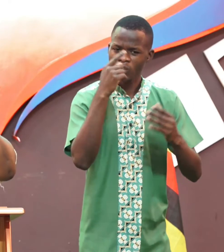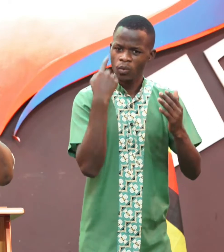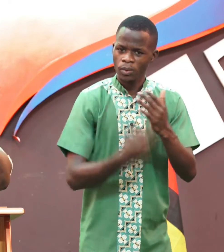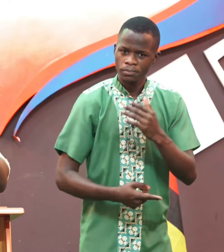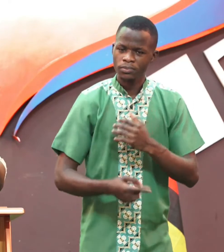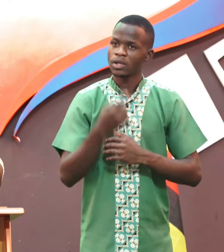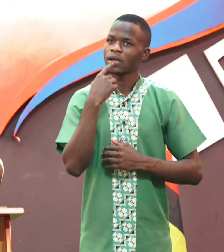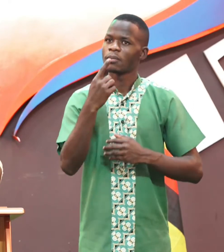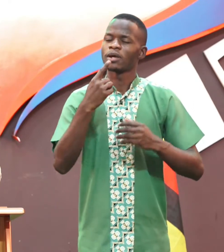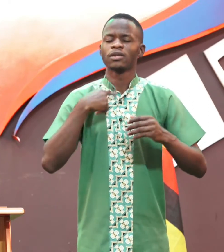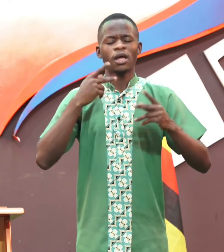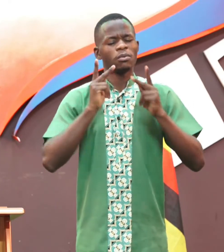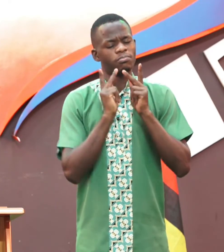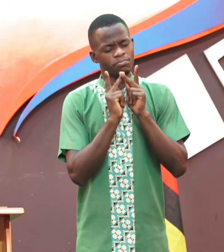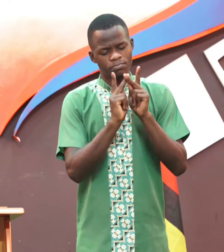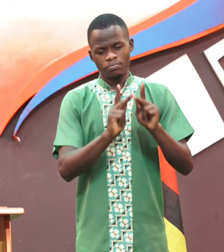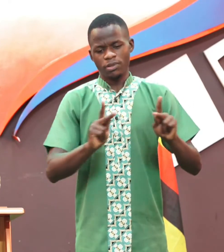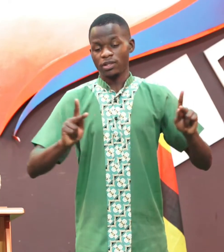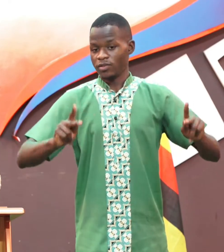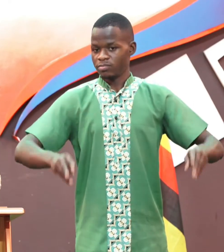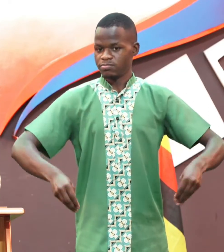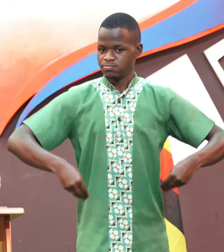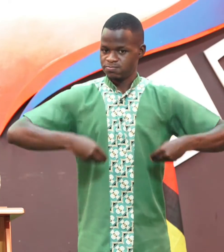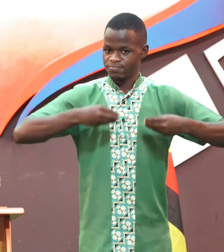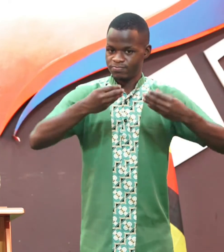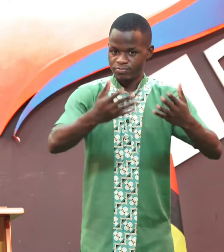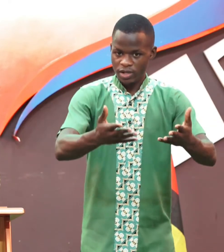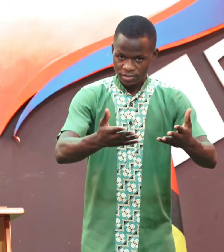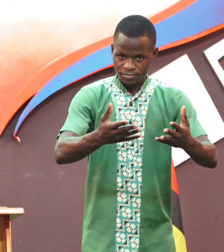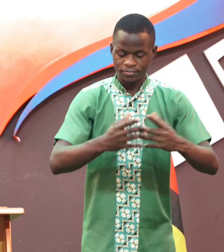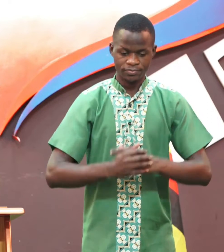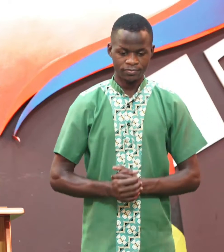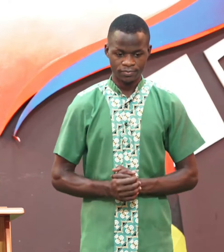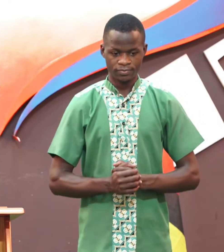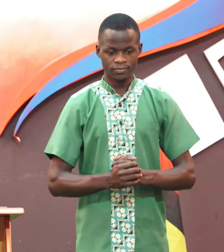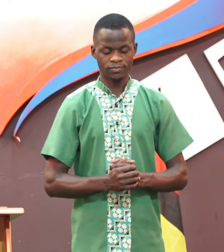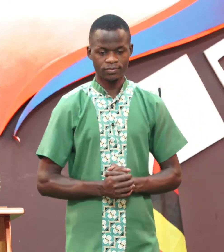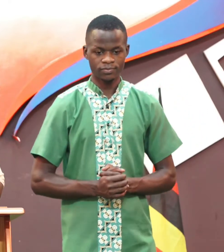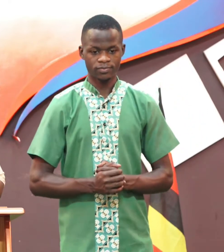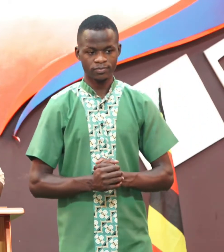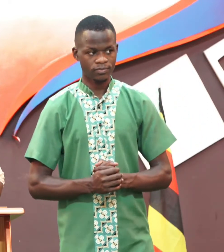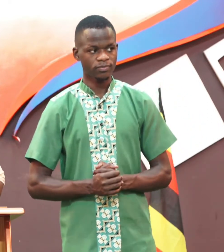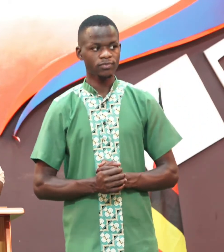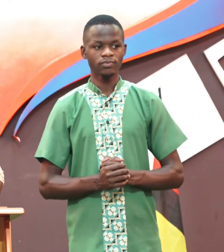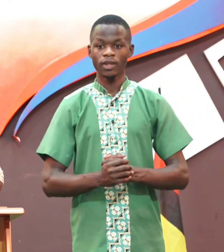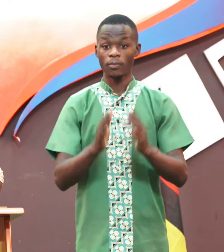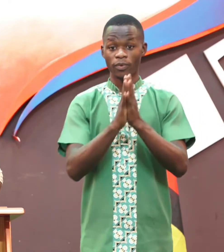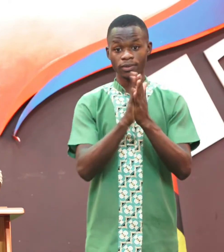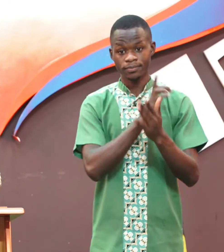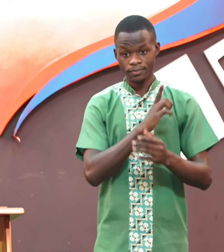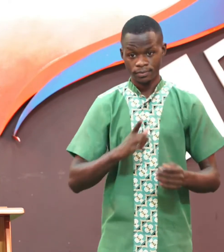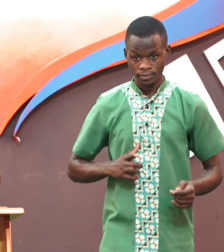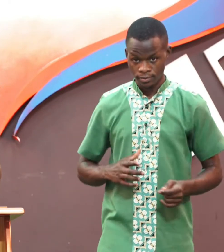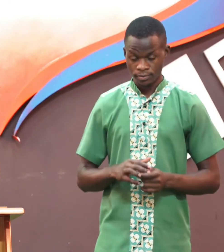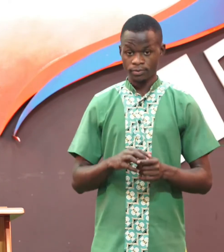yabagamba nti emirembe mbawa. One of the things that Jesus first spoke out to the disciples when he had resurrected was that I give you peace. Mukama febaziwe.